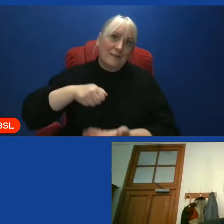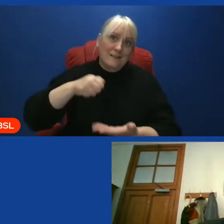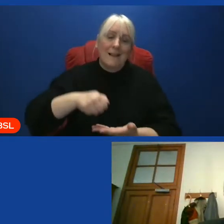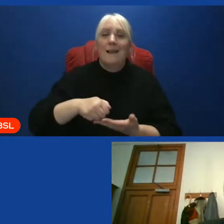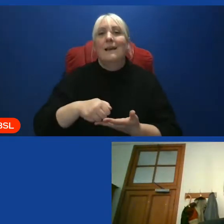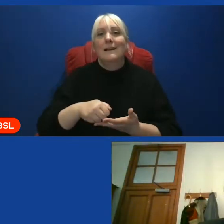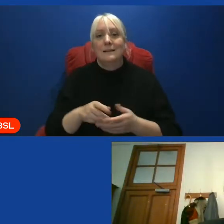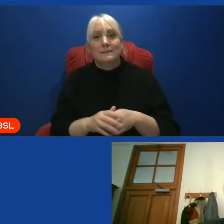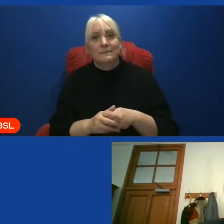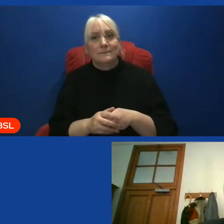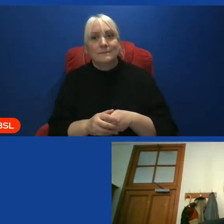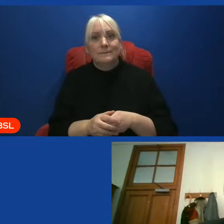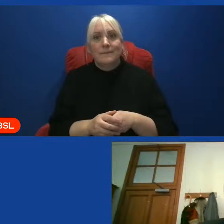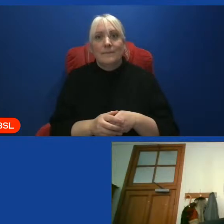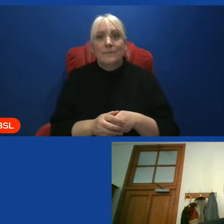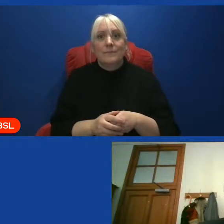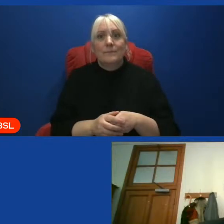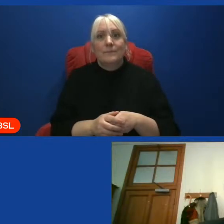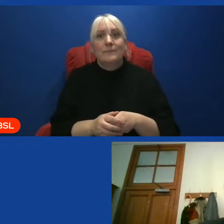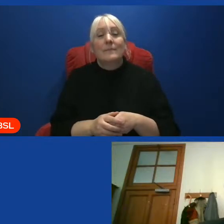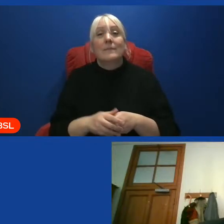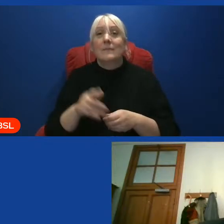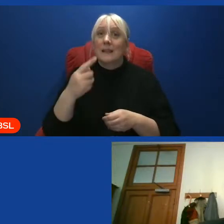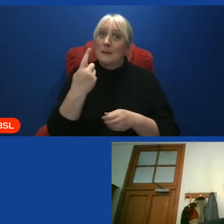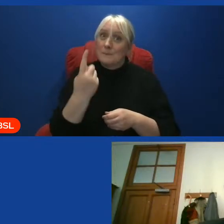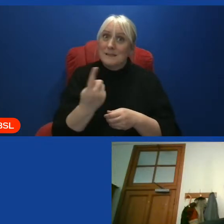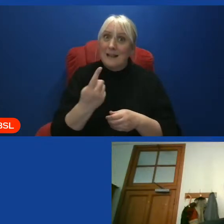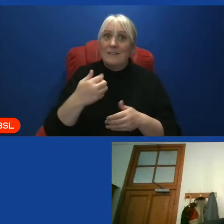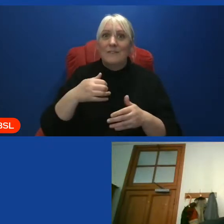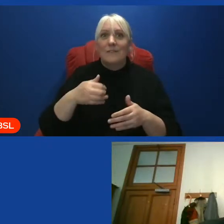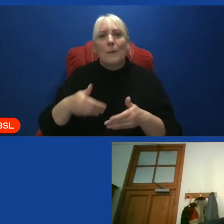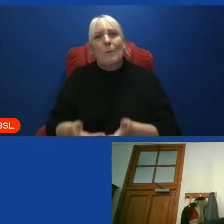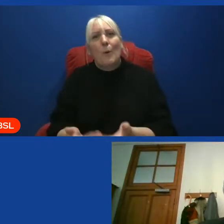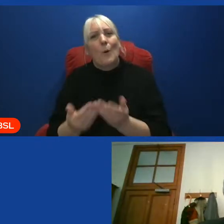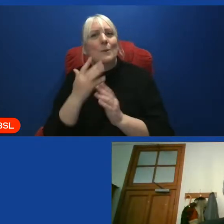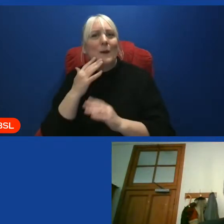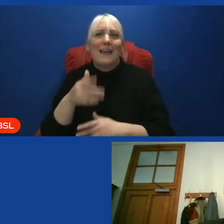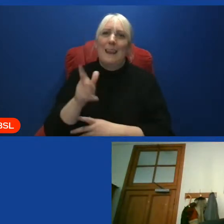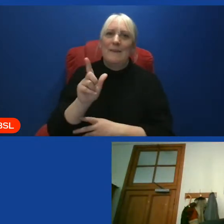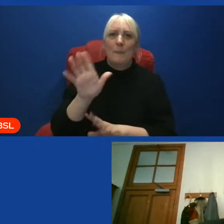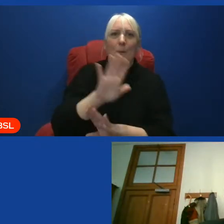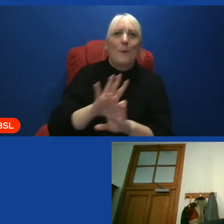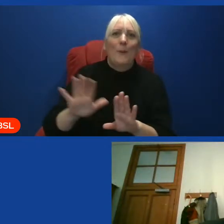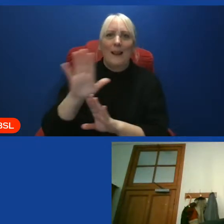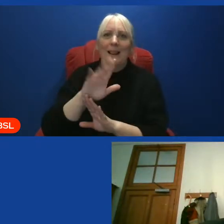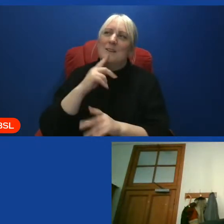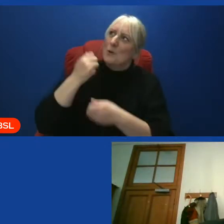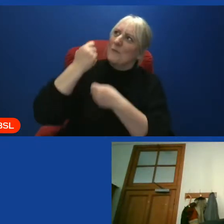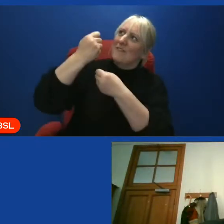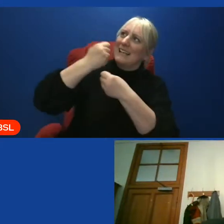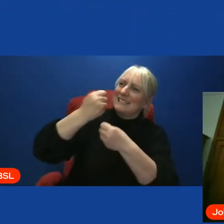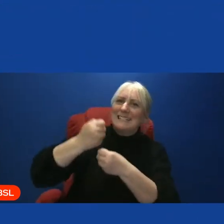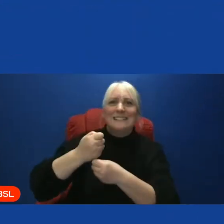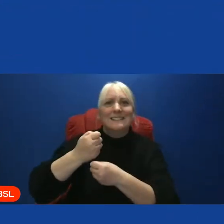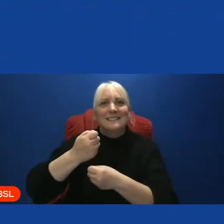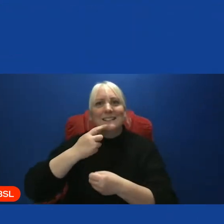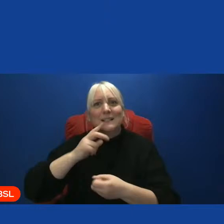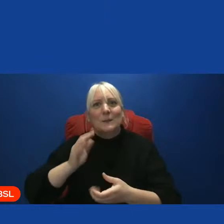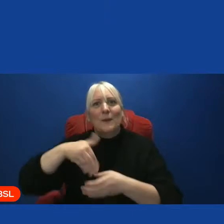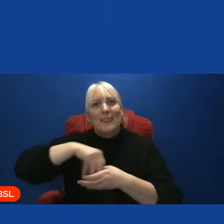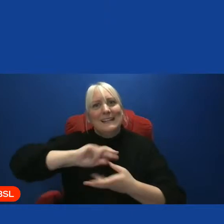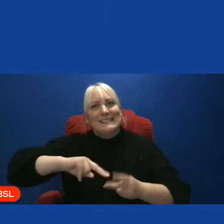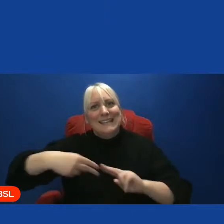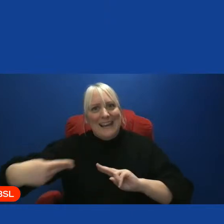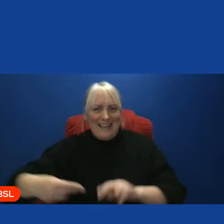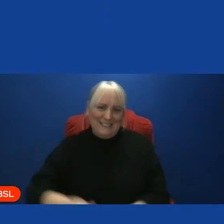know he'll want me to mention this, but he was born in Liverpool, so being a fighter is probably in his DNA. So, John, over to you. Thanks,